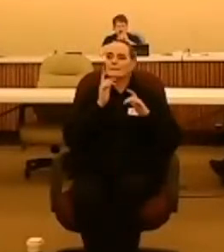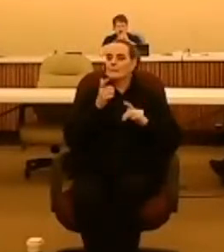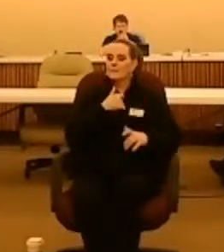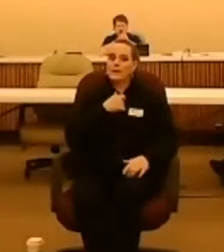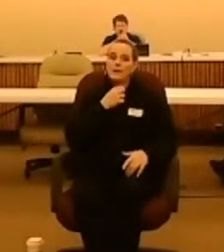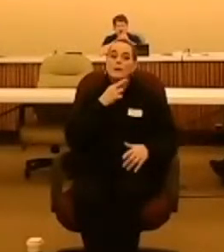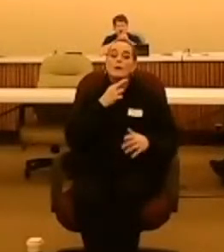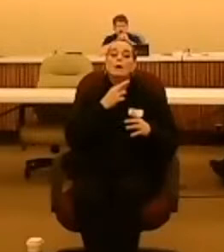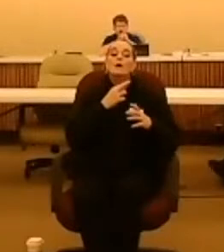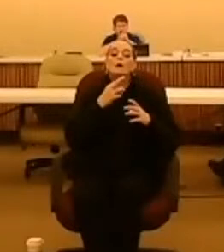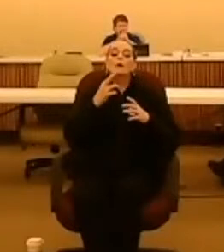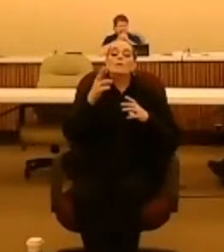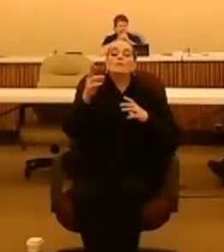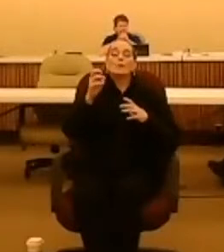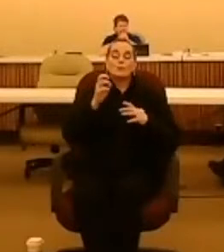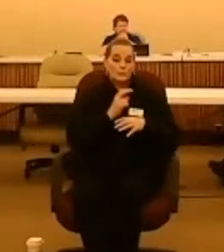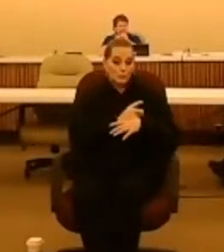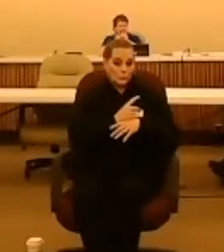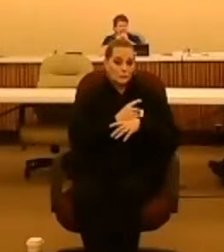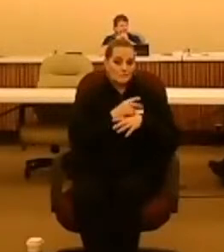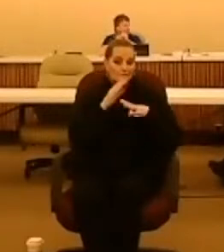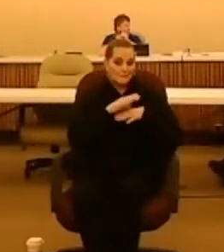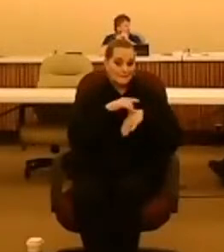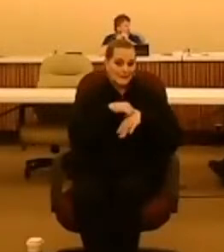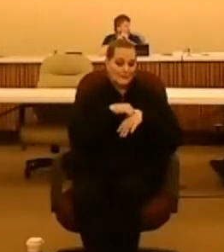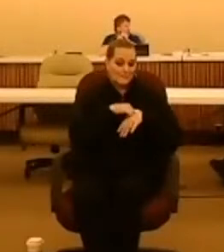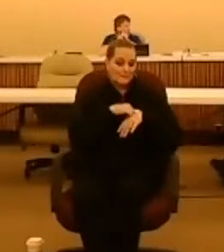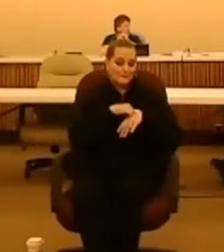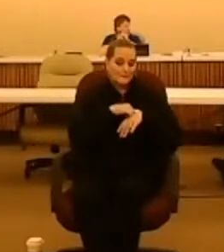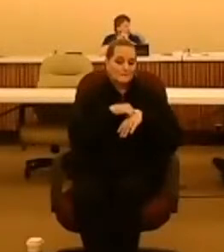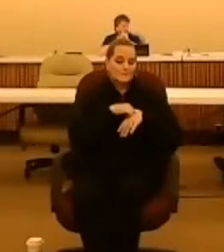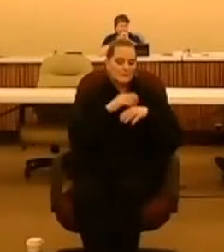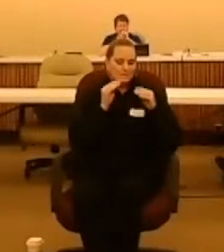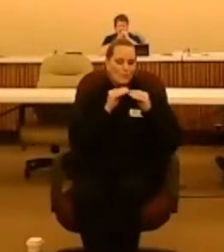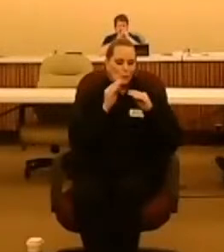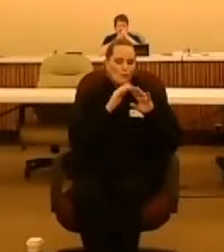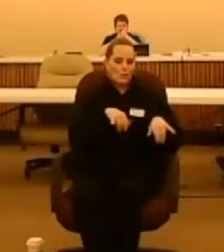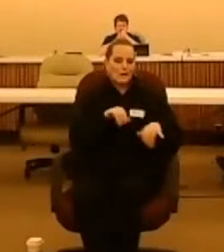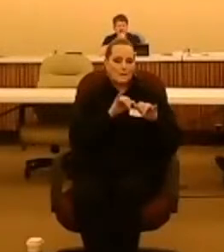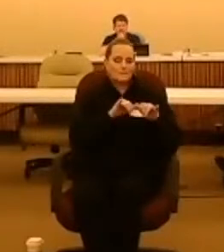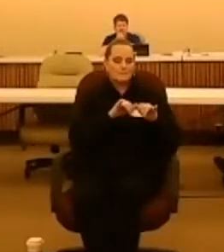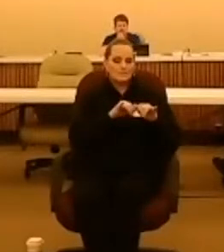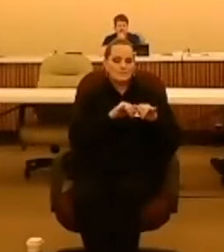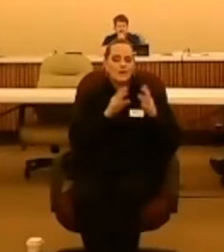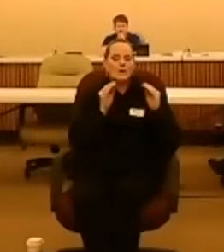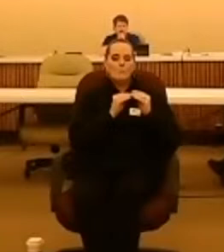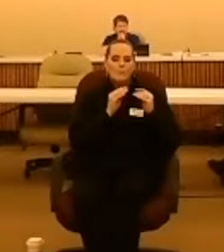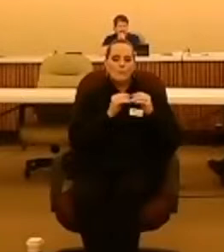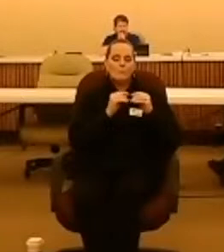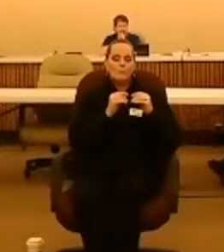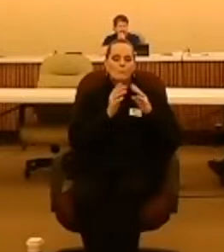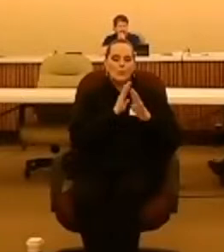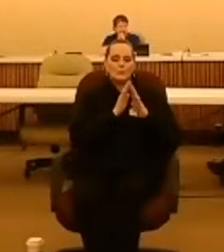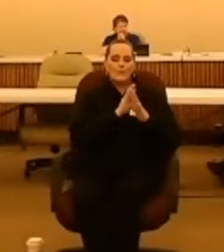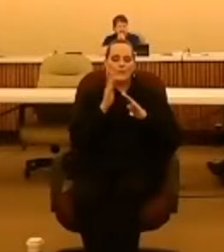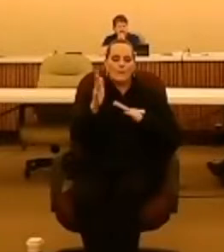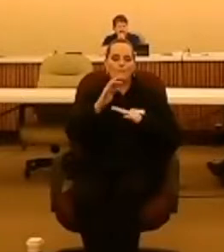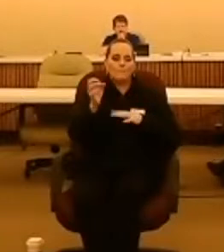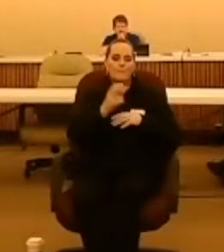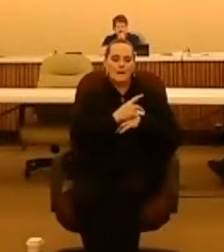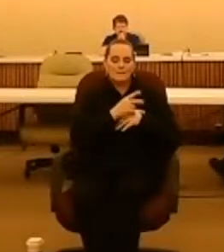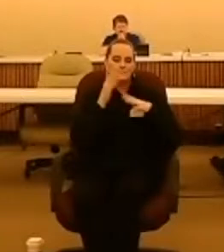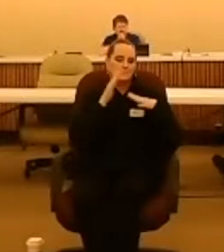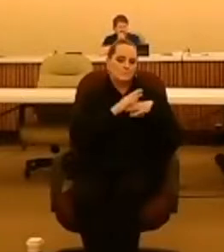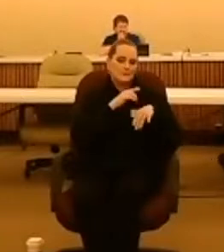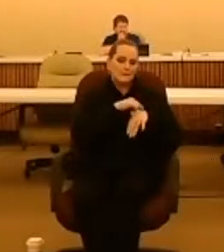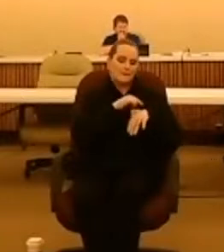return peak time is actually more common than the departure peak time. That there's typically more traffic returning on the peak times